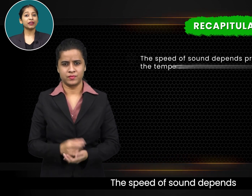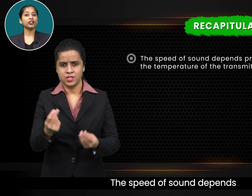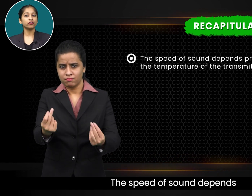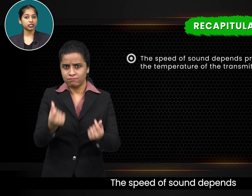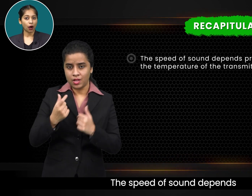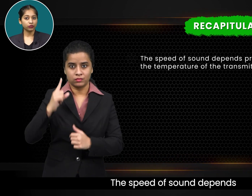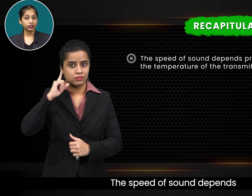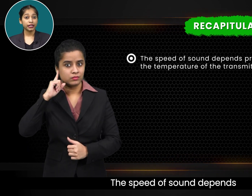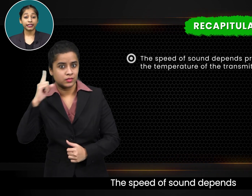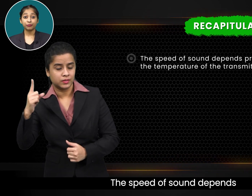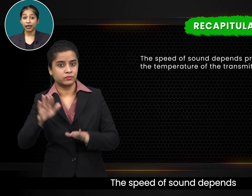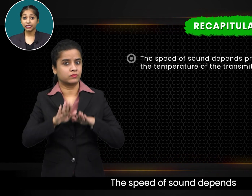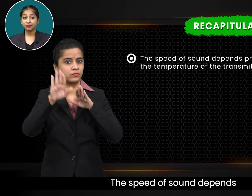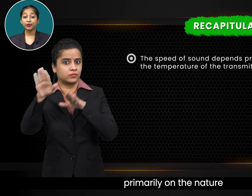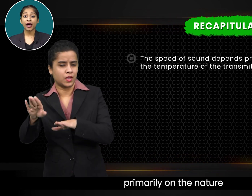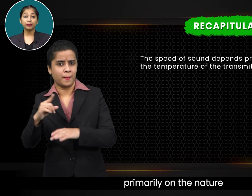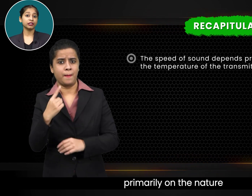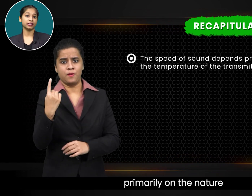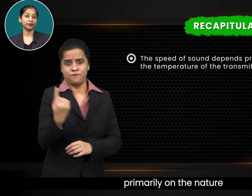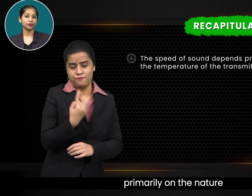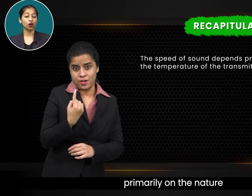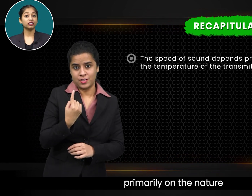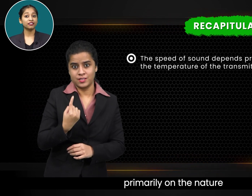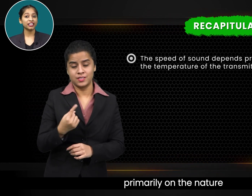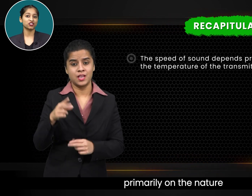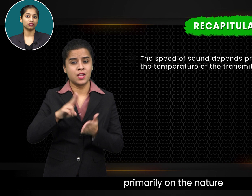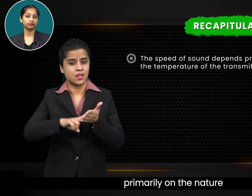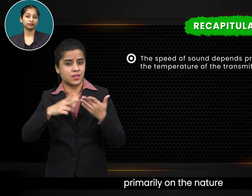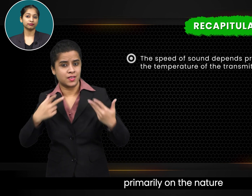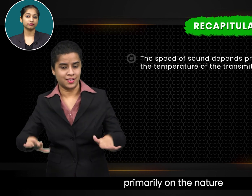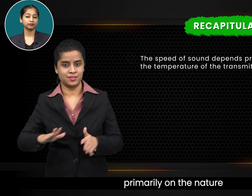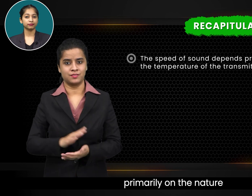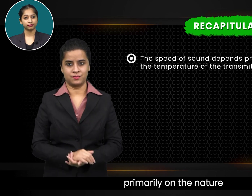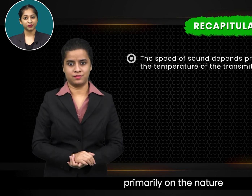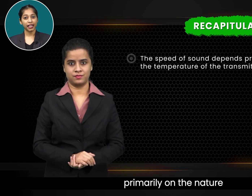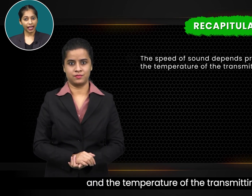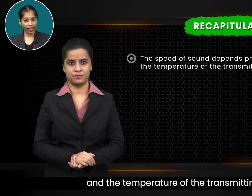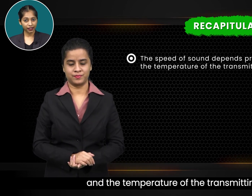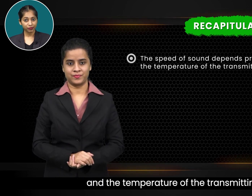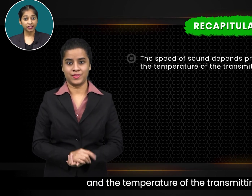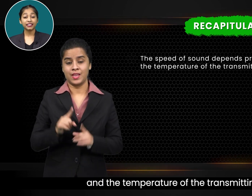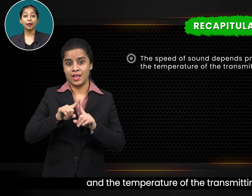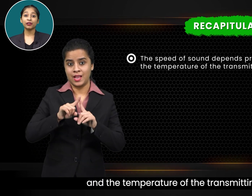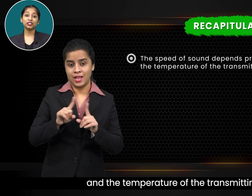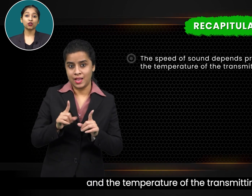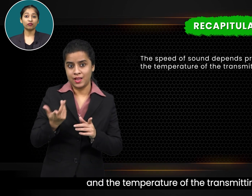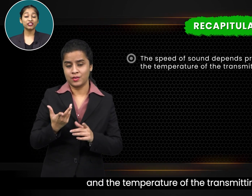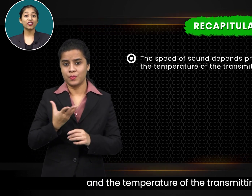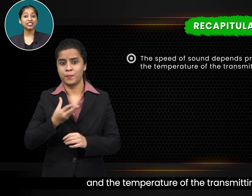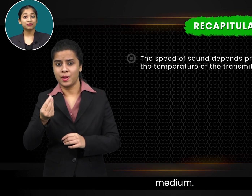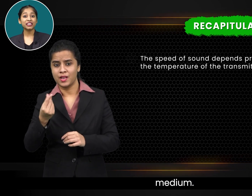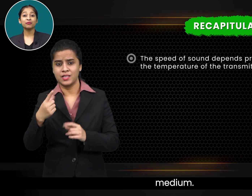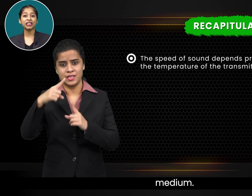The speed of sound depends primarily on the nature and the temperature